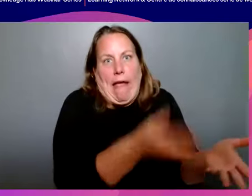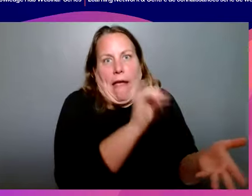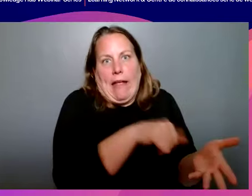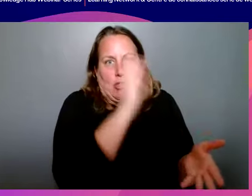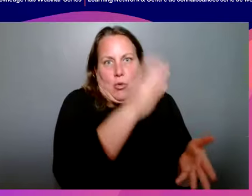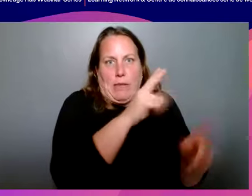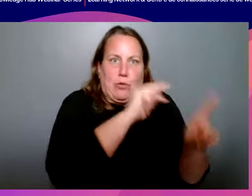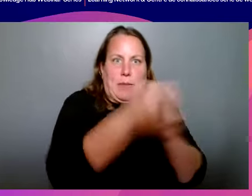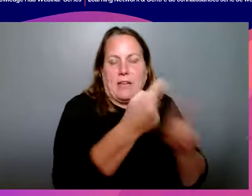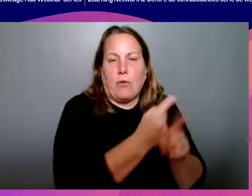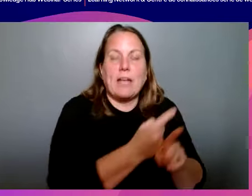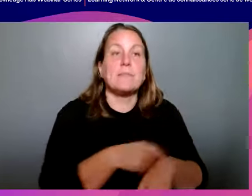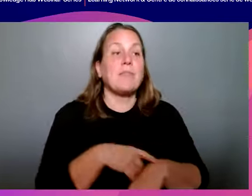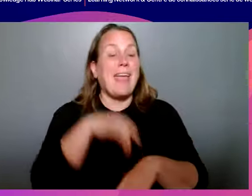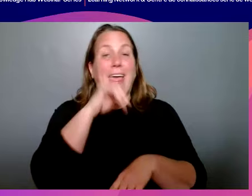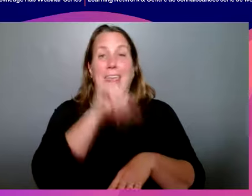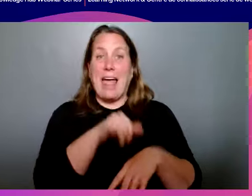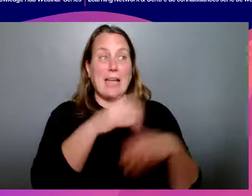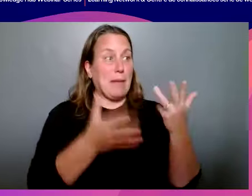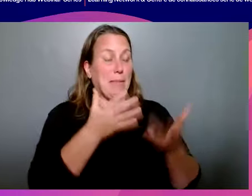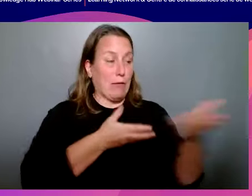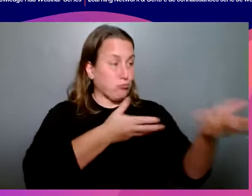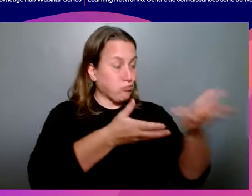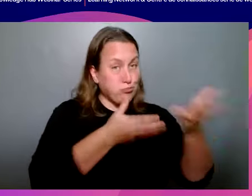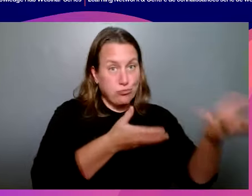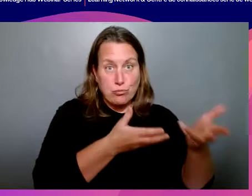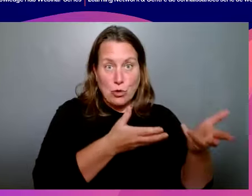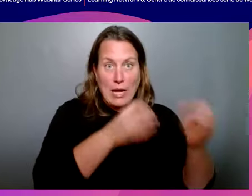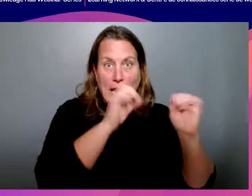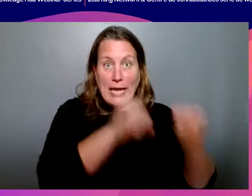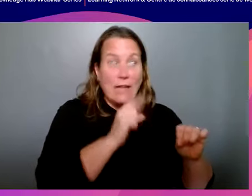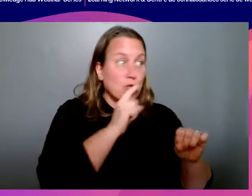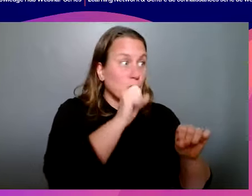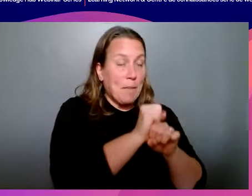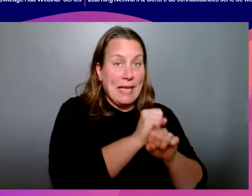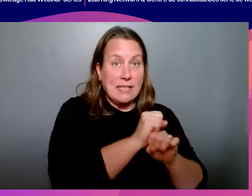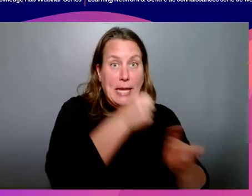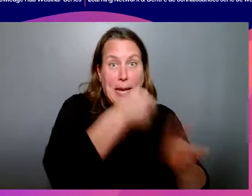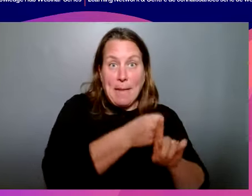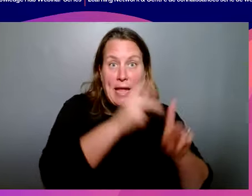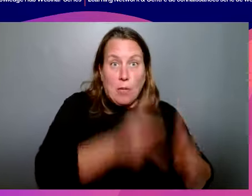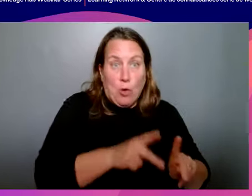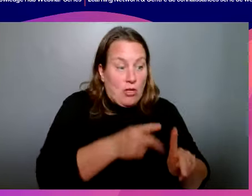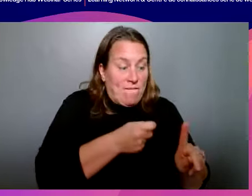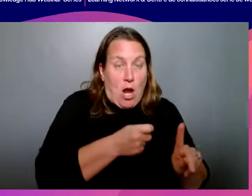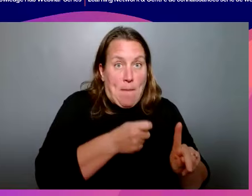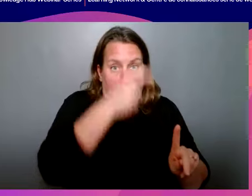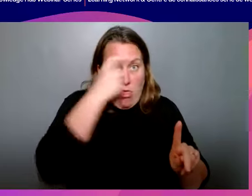that moment. It can be about everything that happened before that as well, right? For me, this